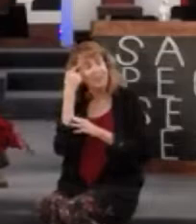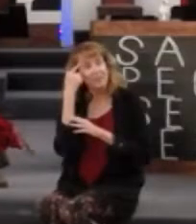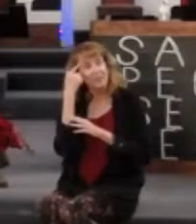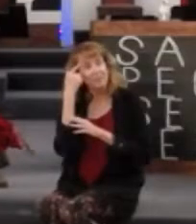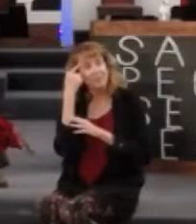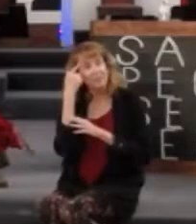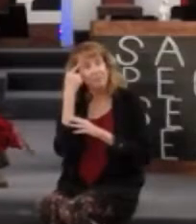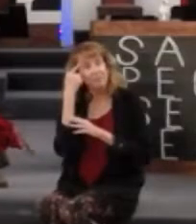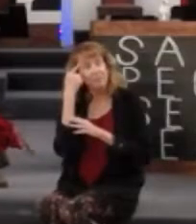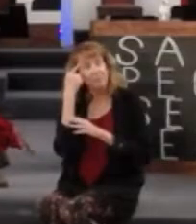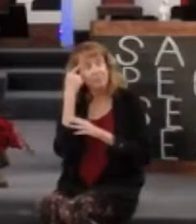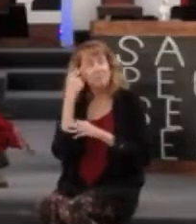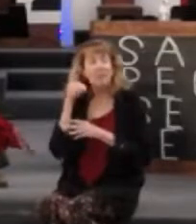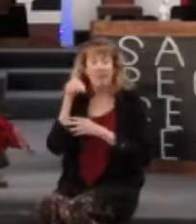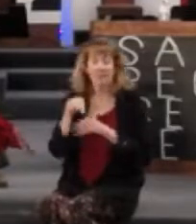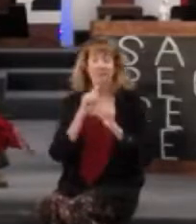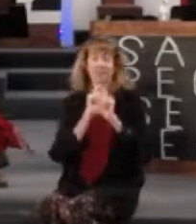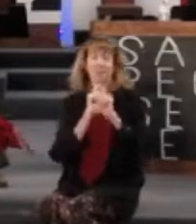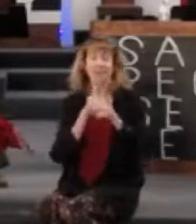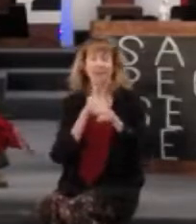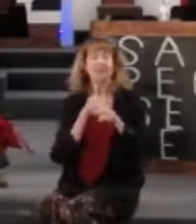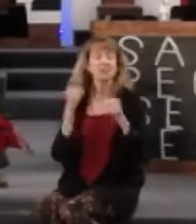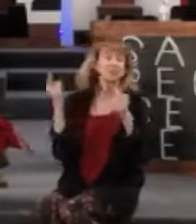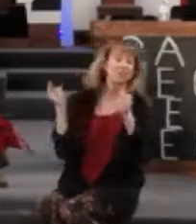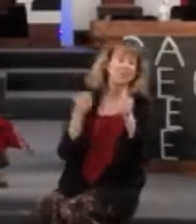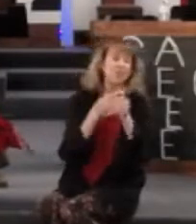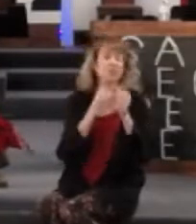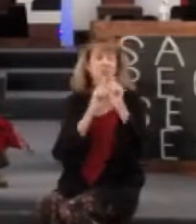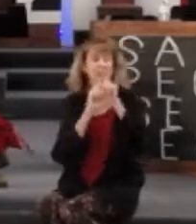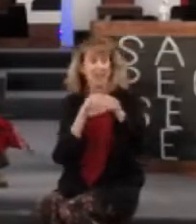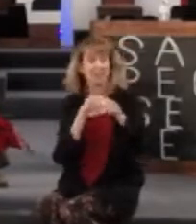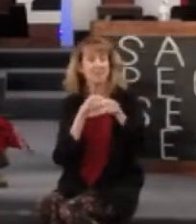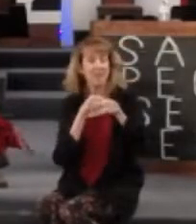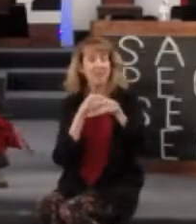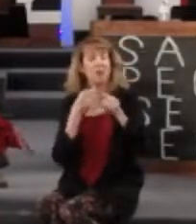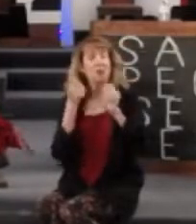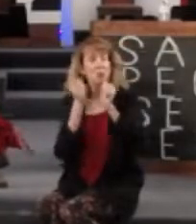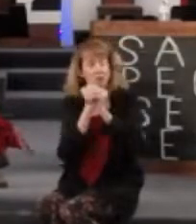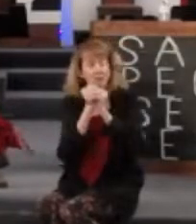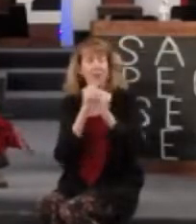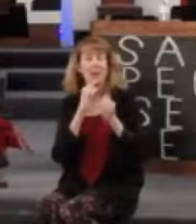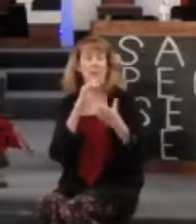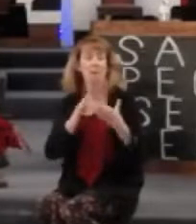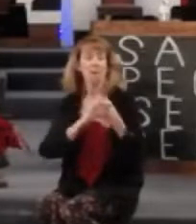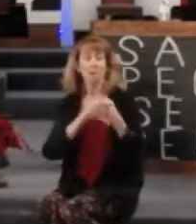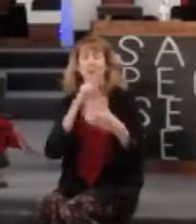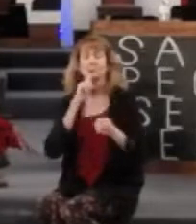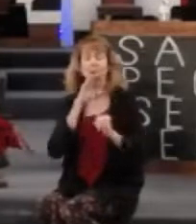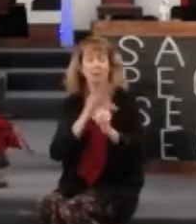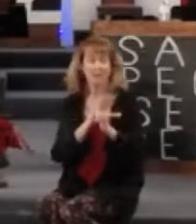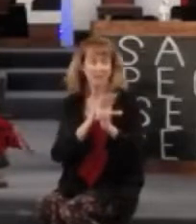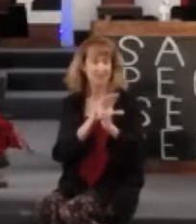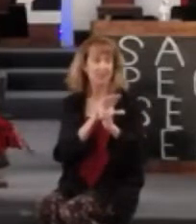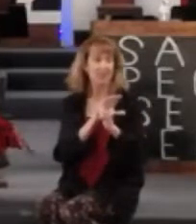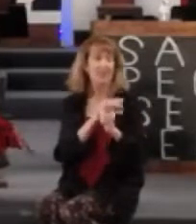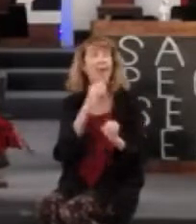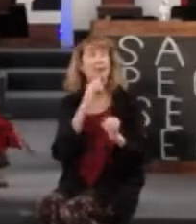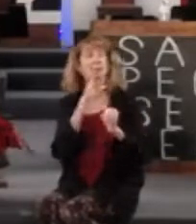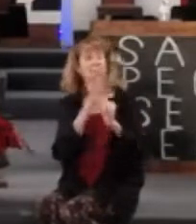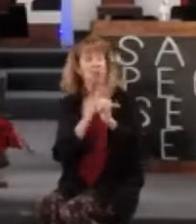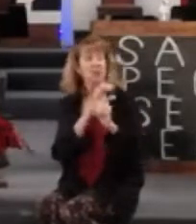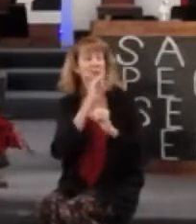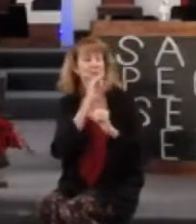you know, this command is the first command in the Bible that comes with a promise. And the promise is